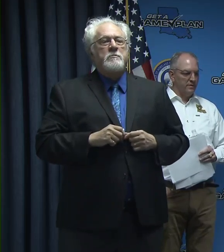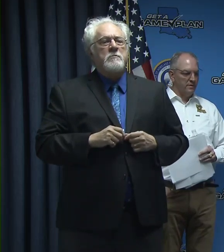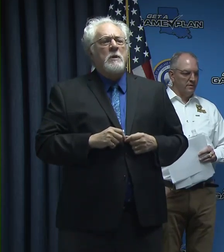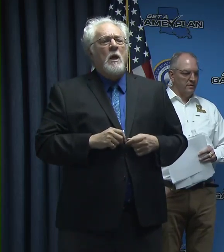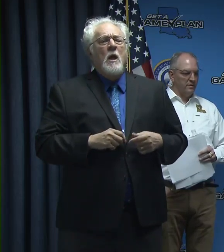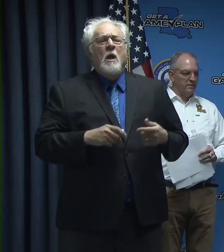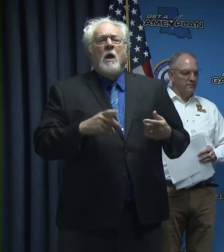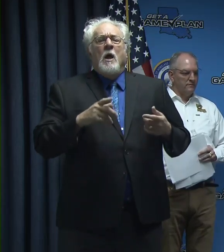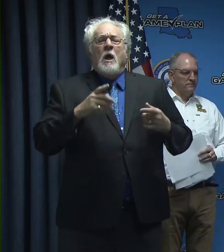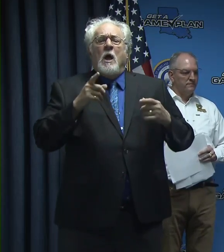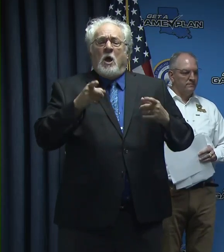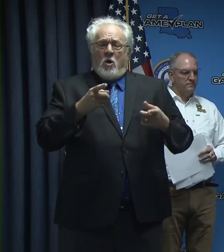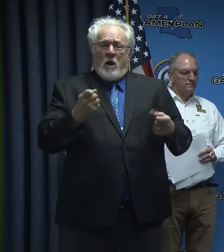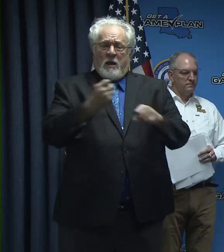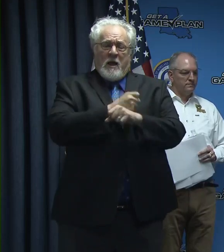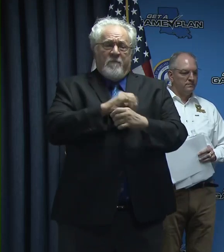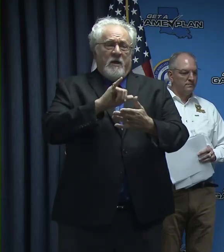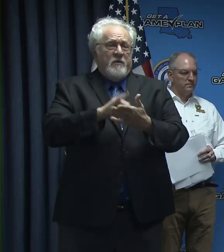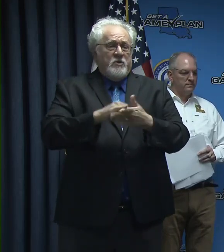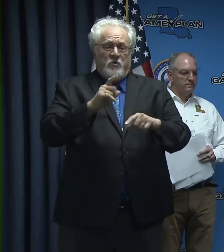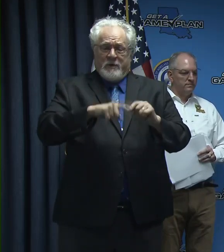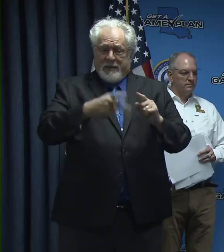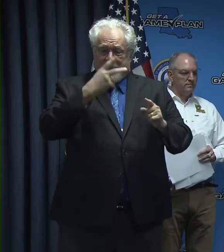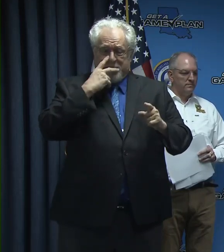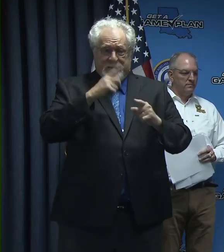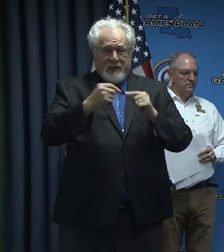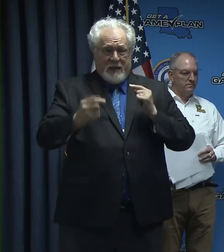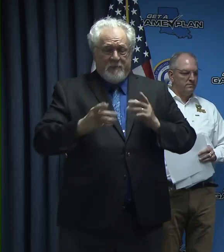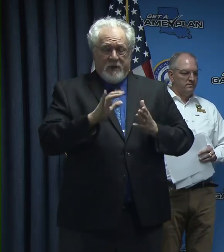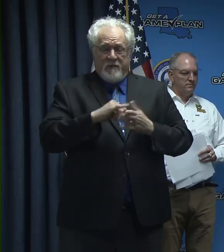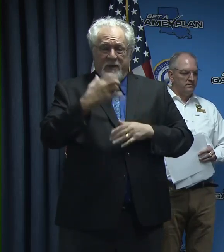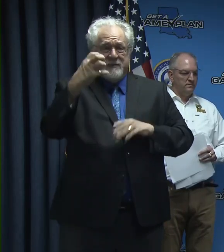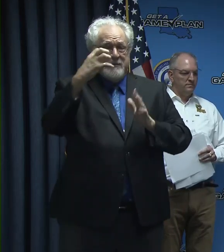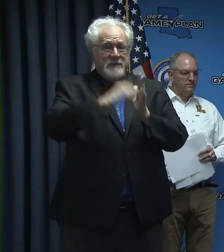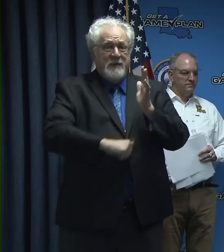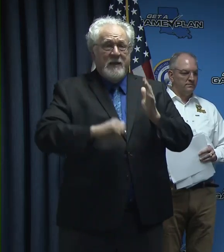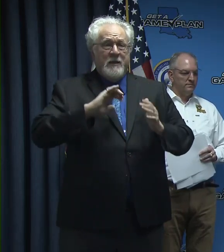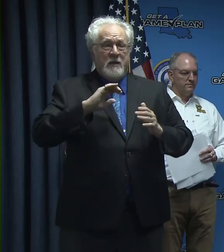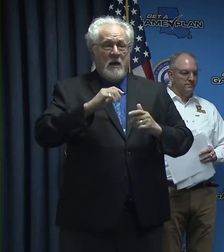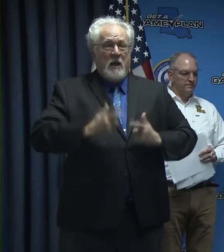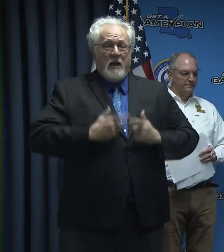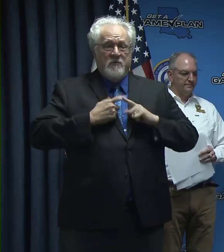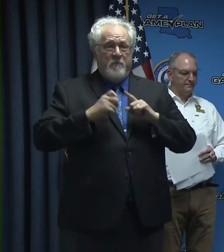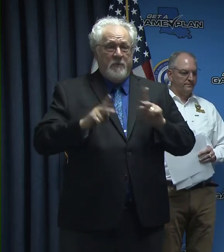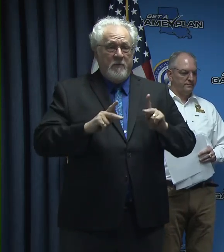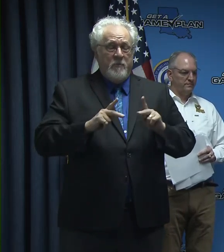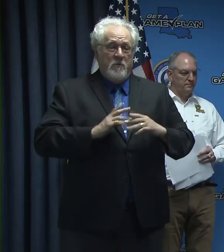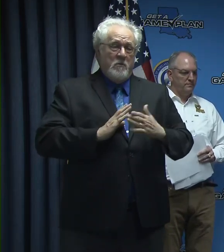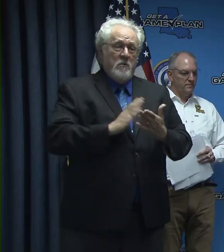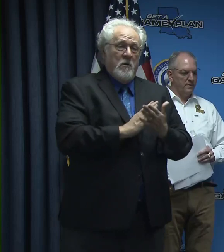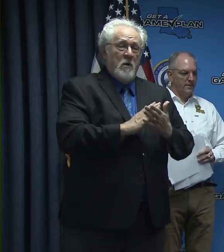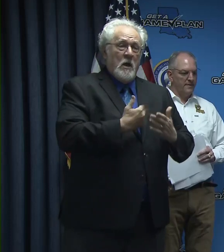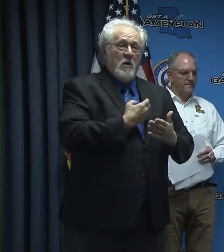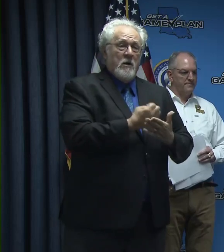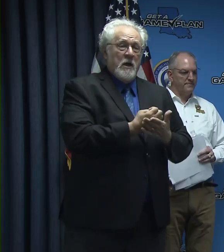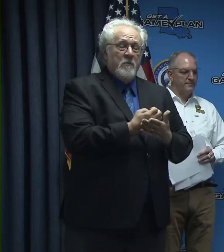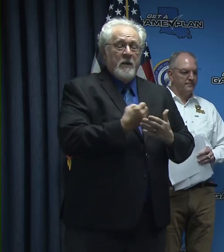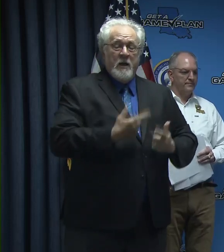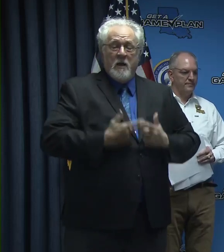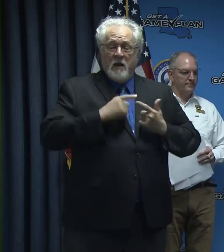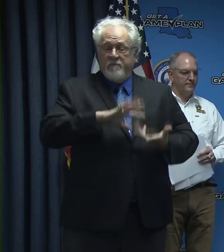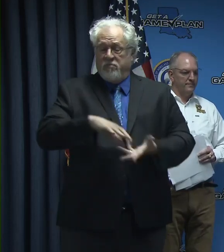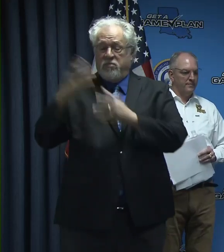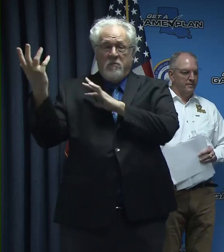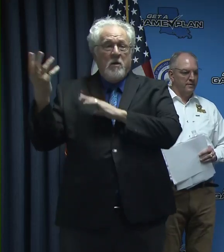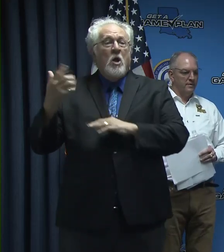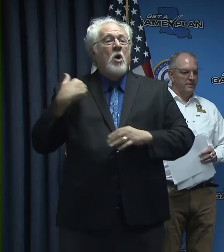In order to combat this invisible enemy that has taken the lives of some of our citizens, halted our economies, and turned our livelihoods upside